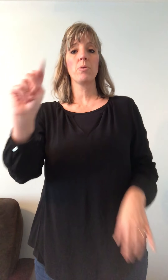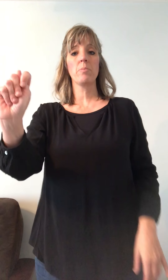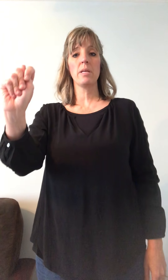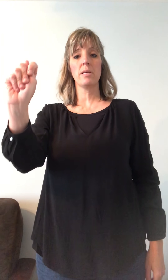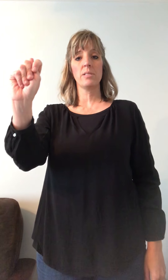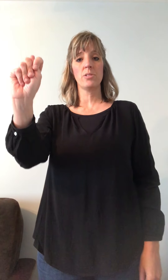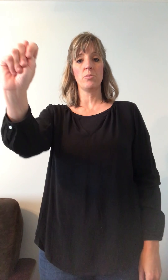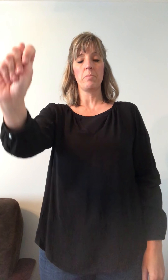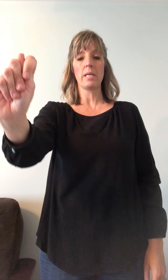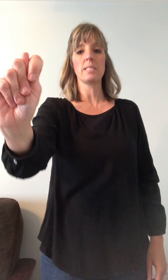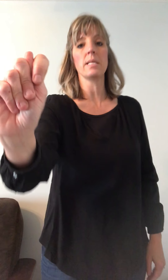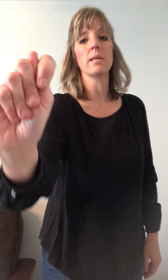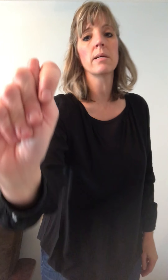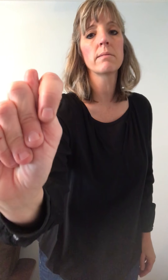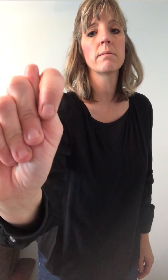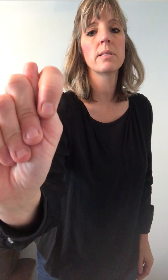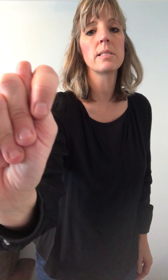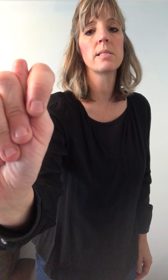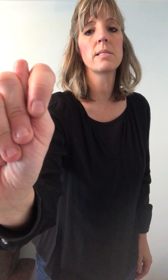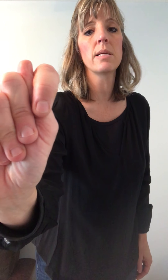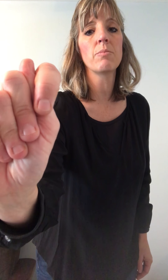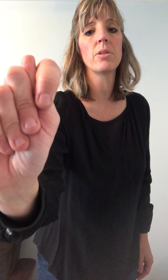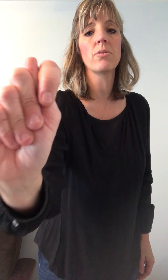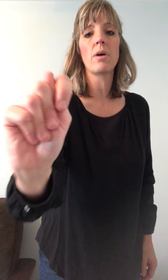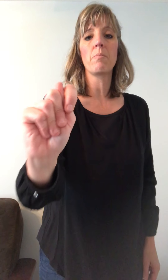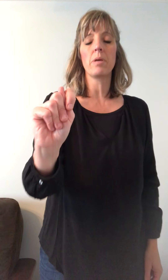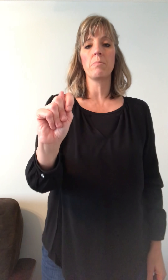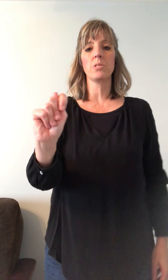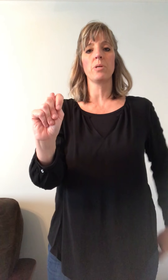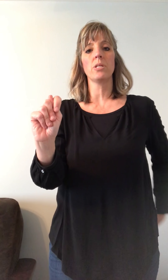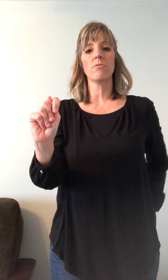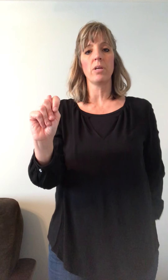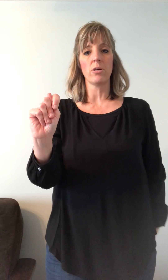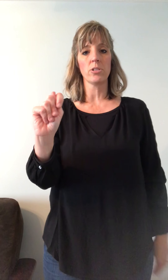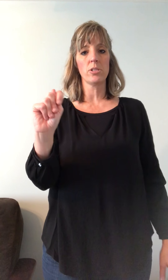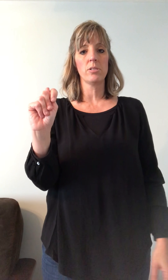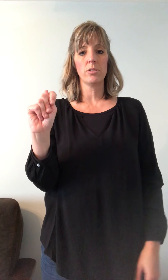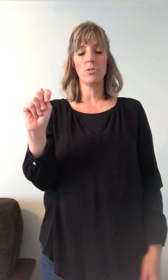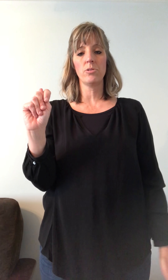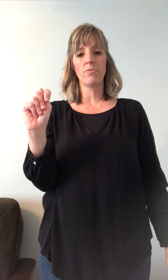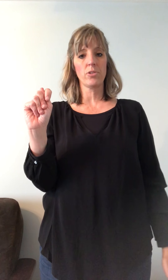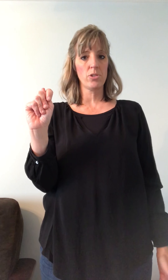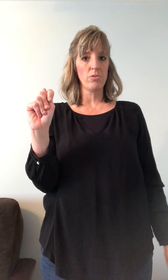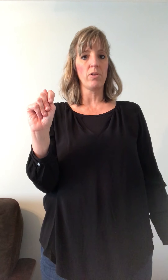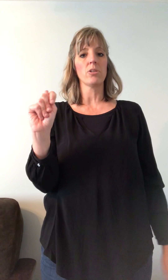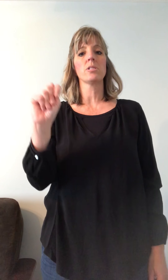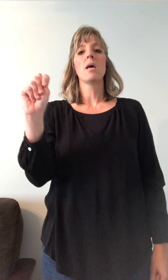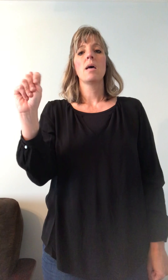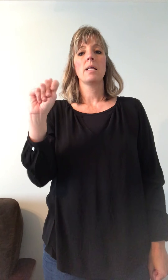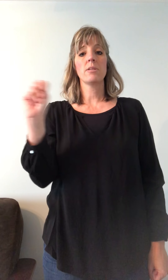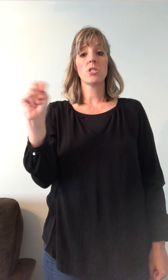bathroom is you make a T. This is a T with your thumb in between your fingers, your first two fingers, and then you shake